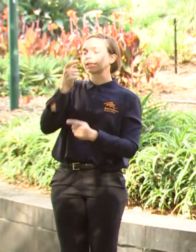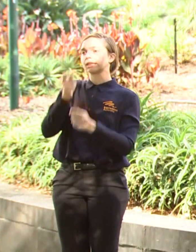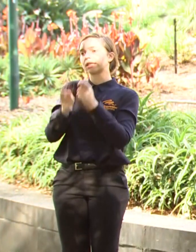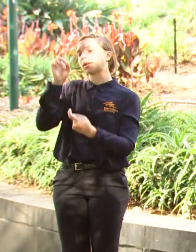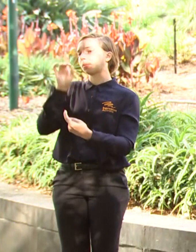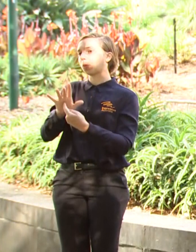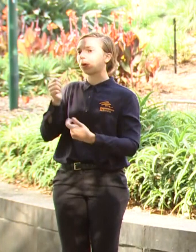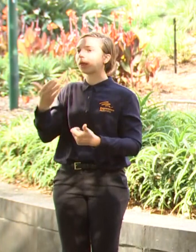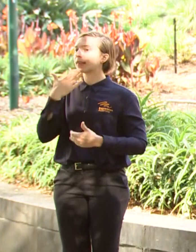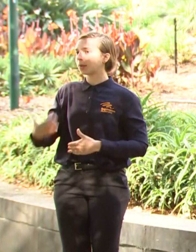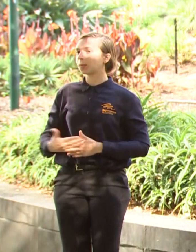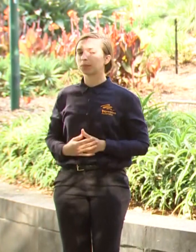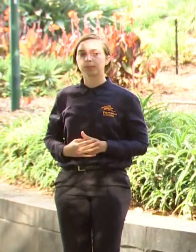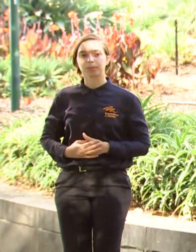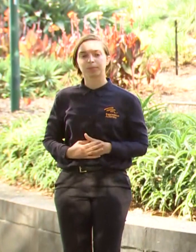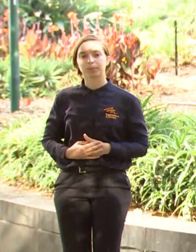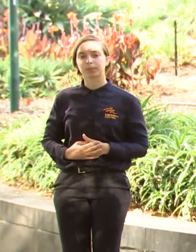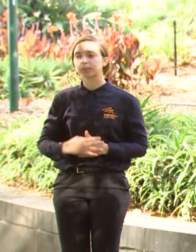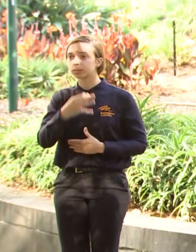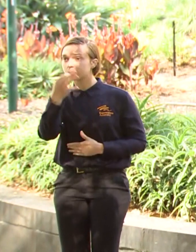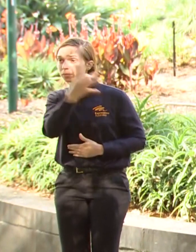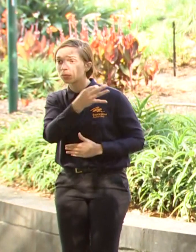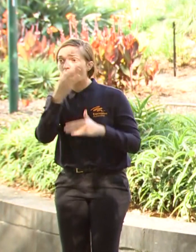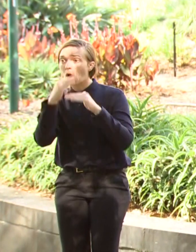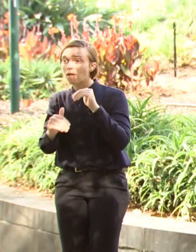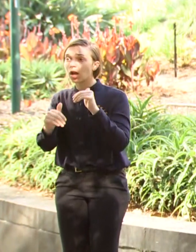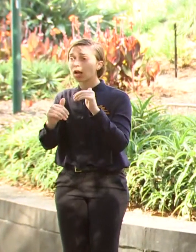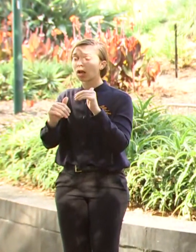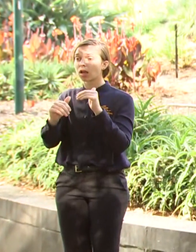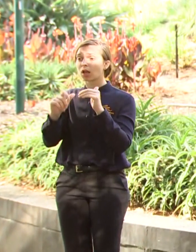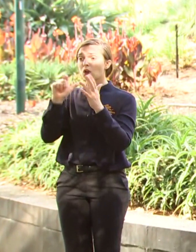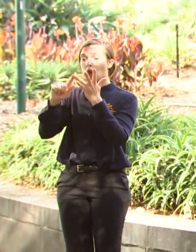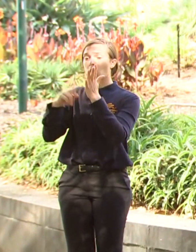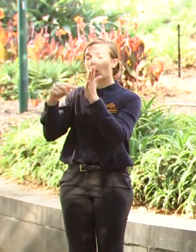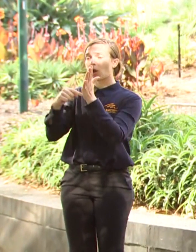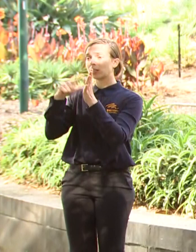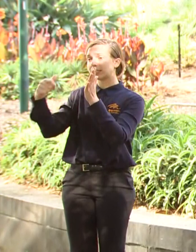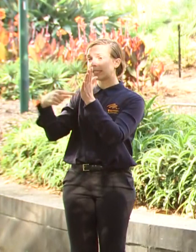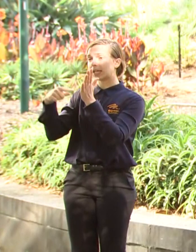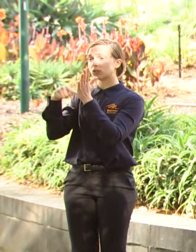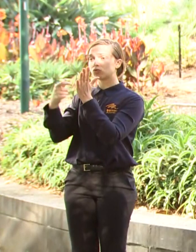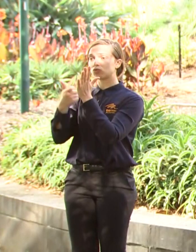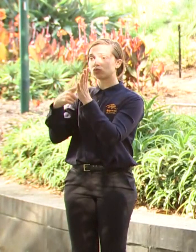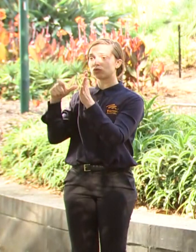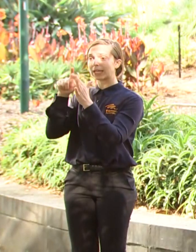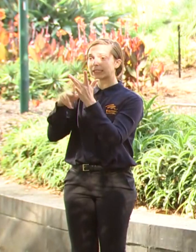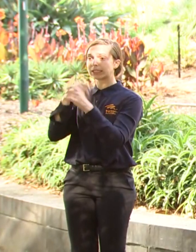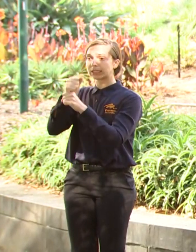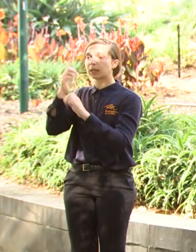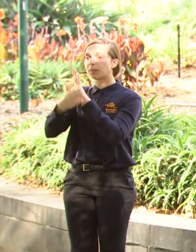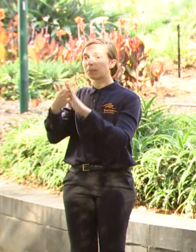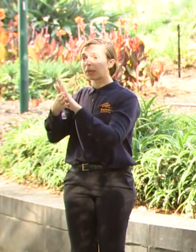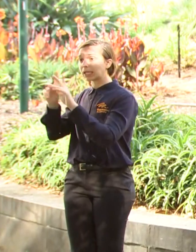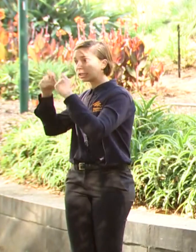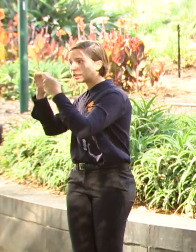confidence run to the... Contact tracing has improved. It seems that there is still room for improvement. Lots of people have been told to isolate. We've just told